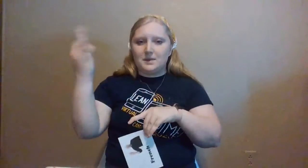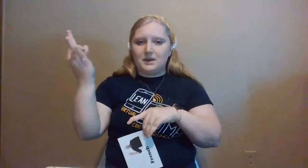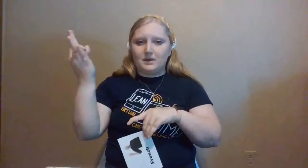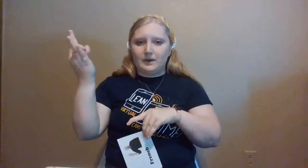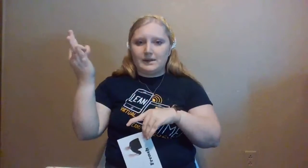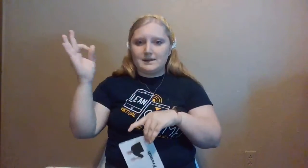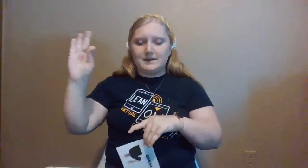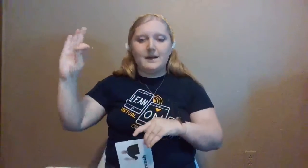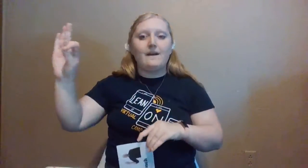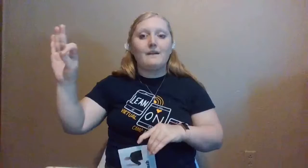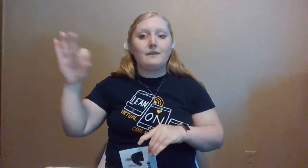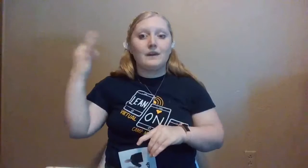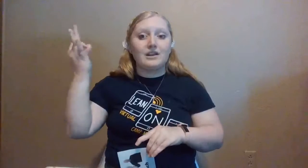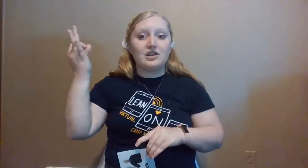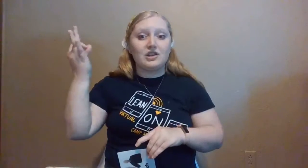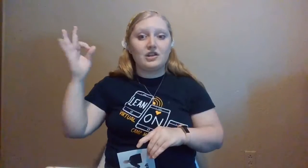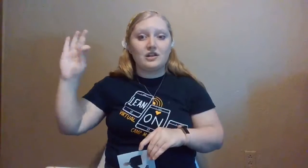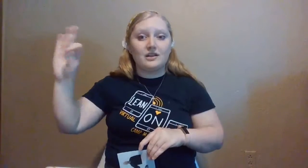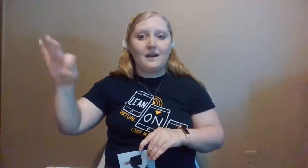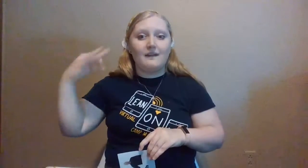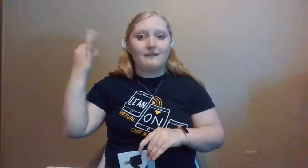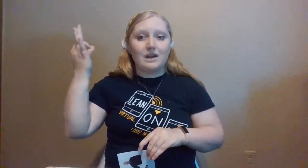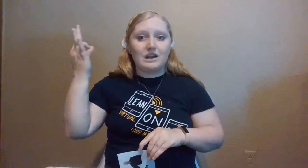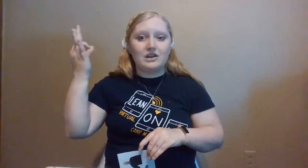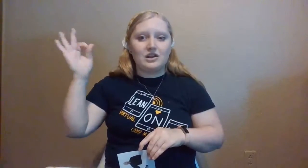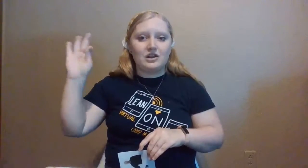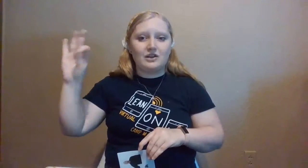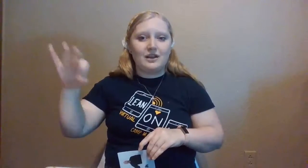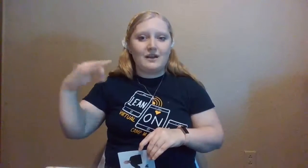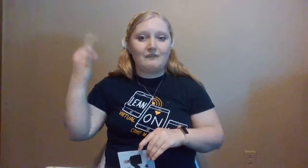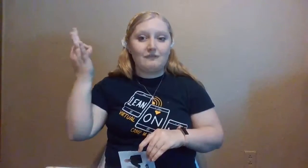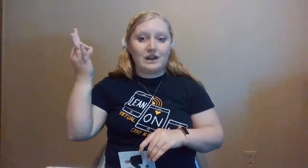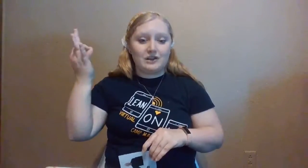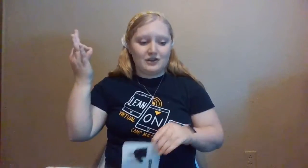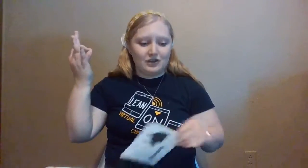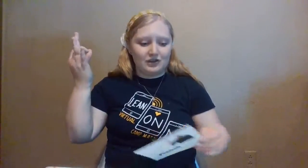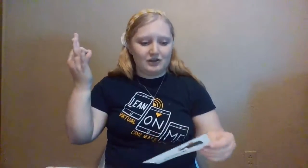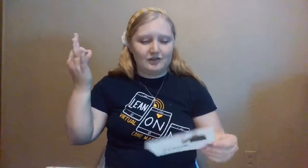spin your wrist. French, French, French.